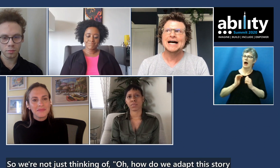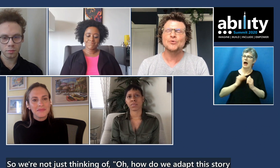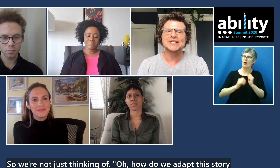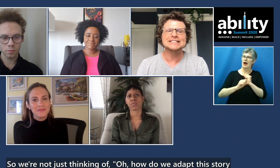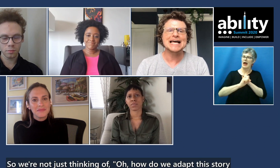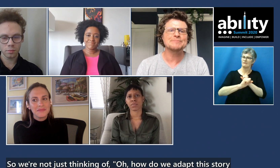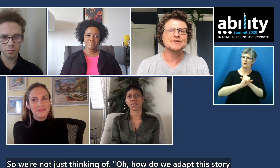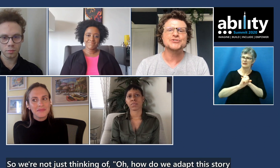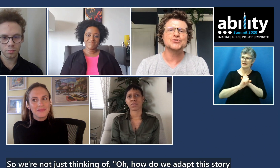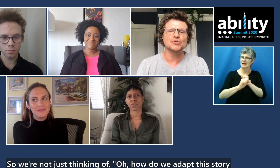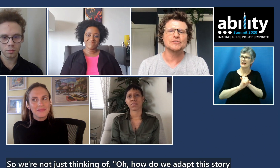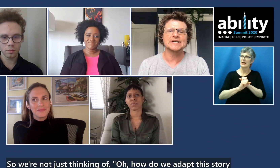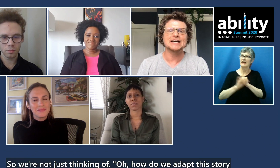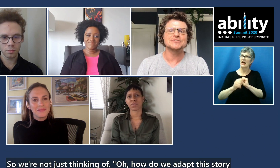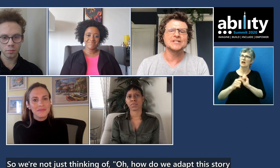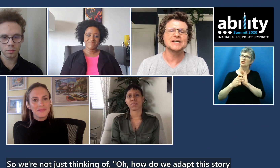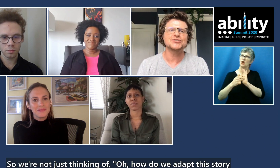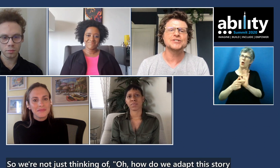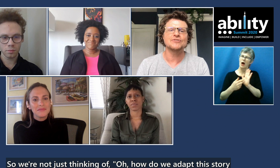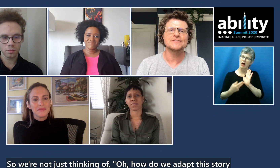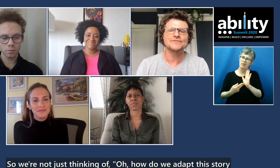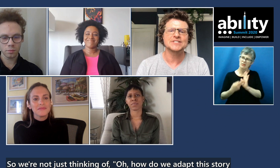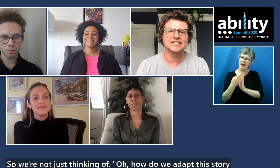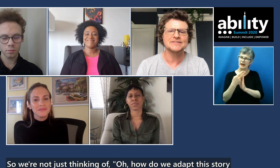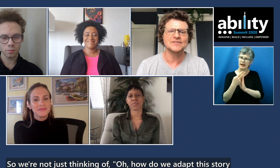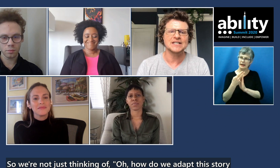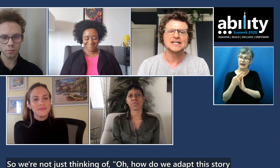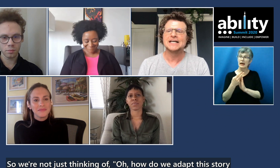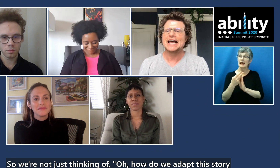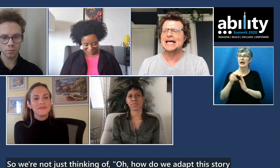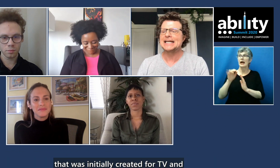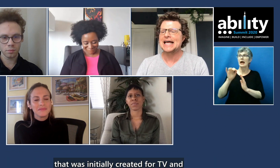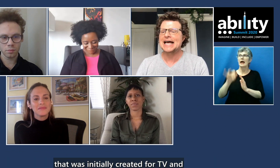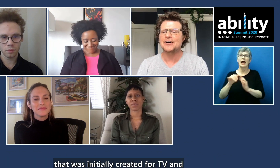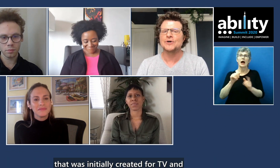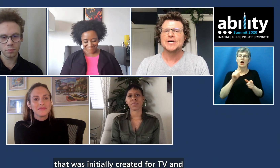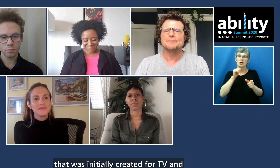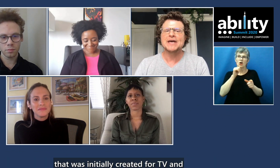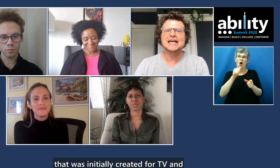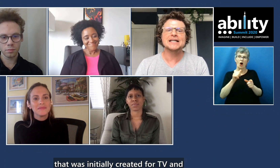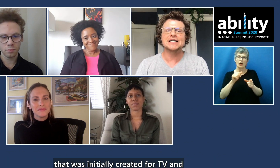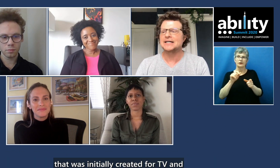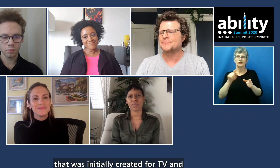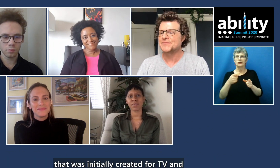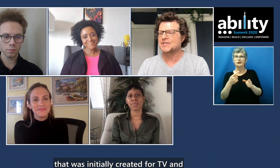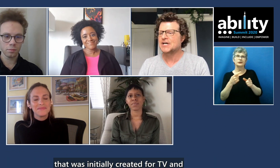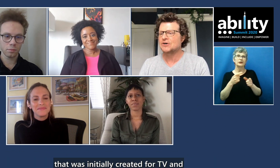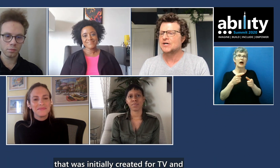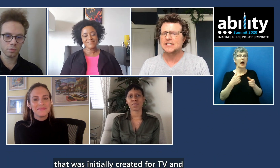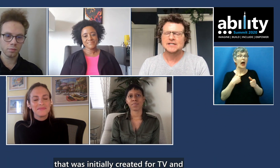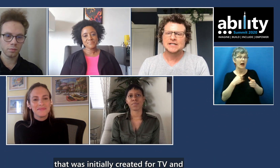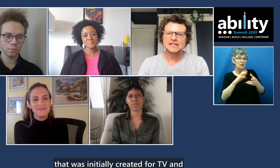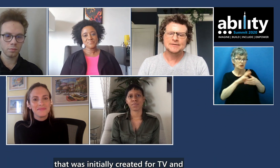we adapt this story that was initially created for TV and now make it